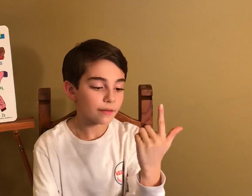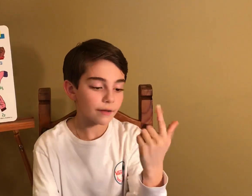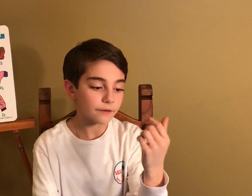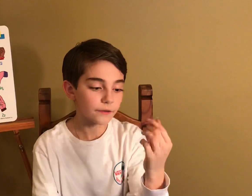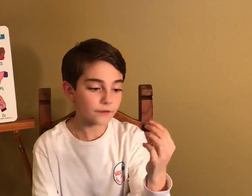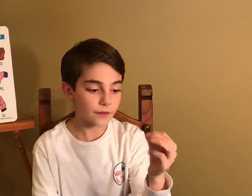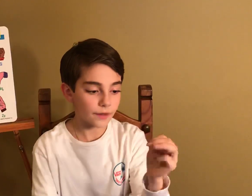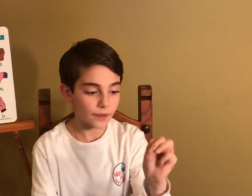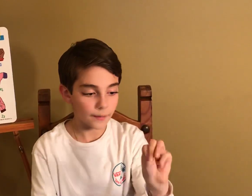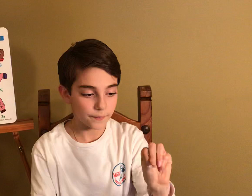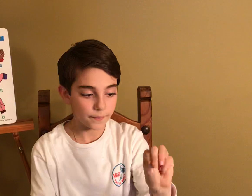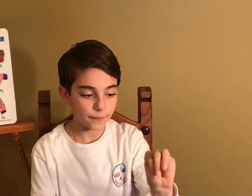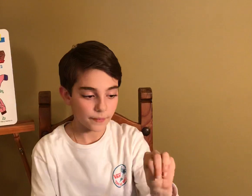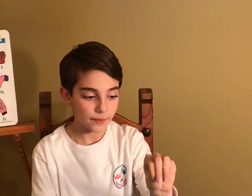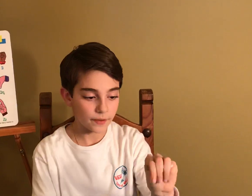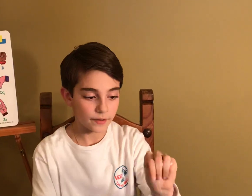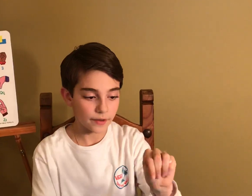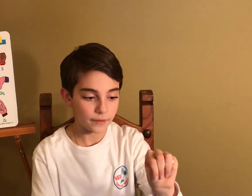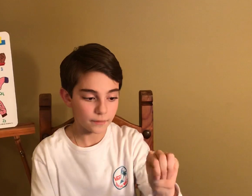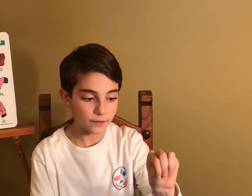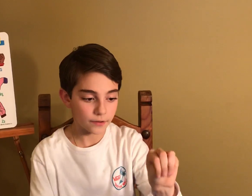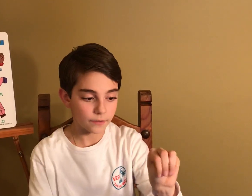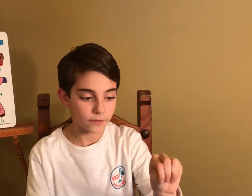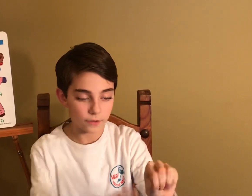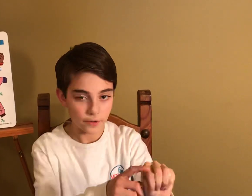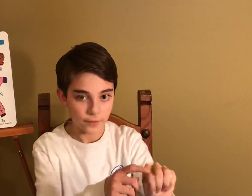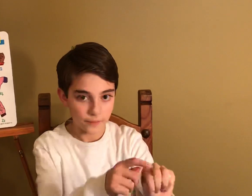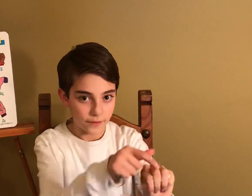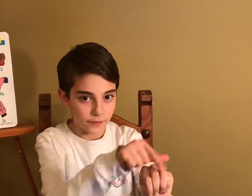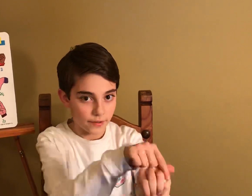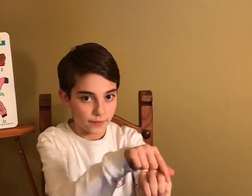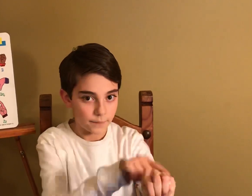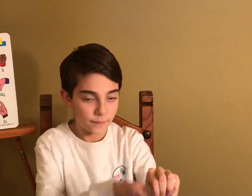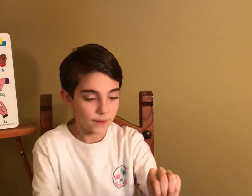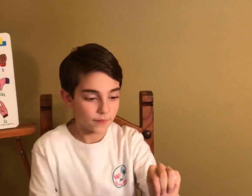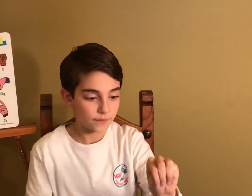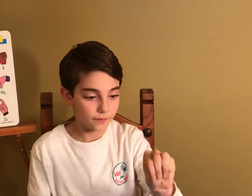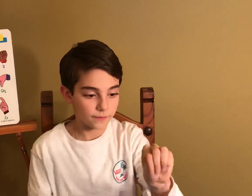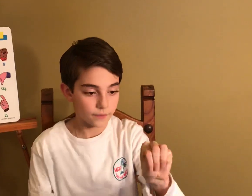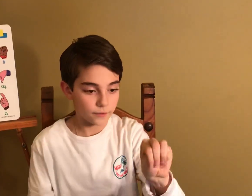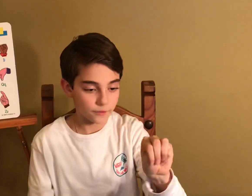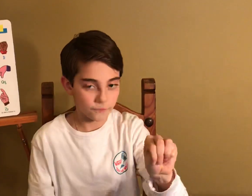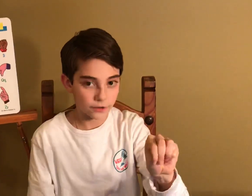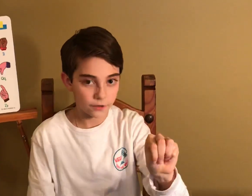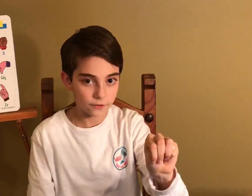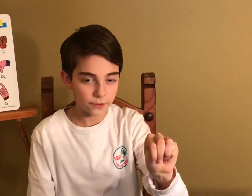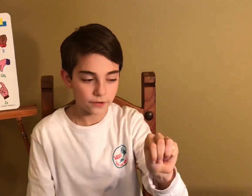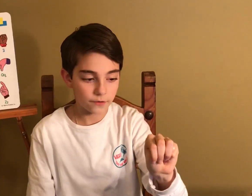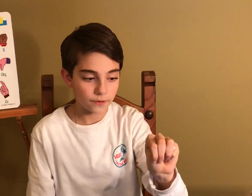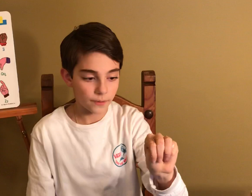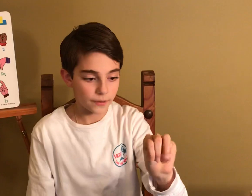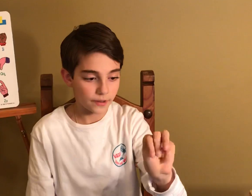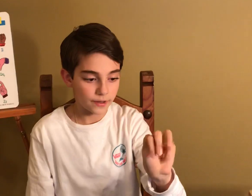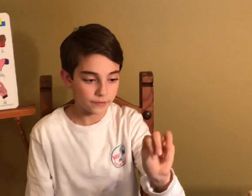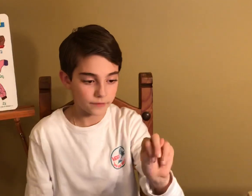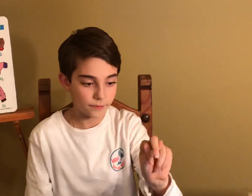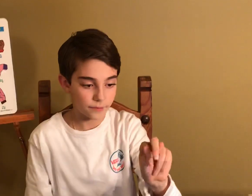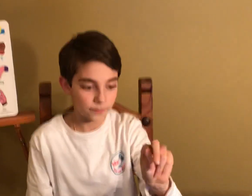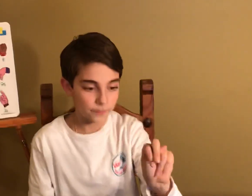Next letter is M, and M is like the three humps on M is your fingers right here, and then N is similar,